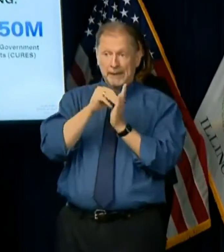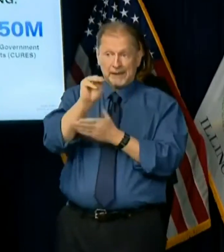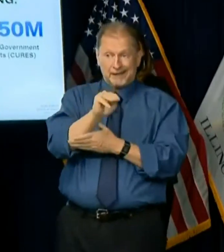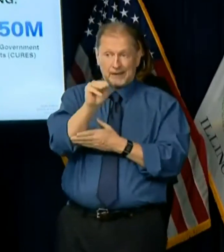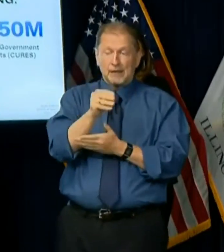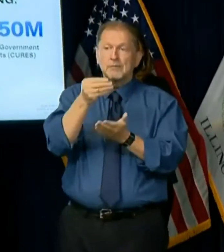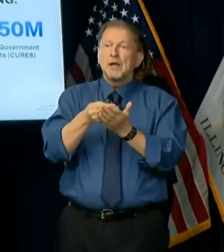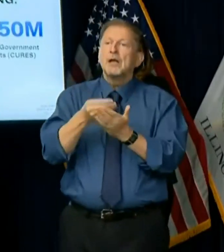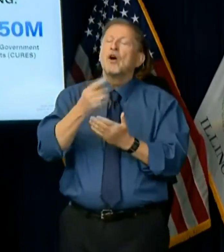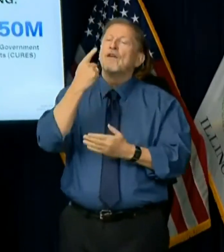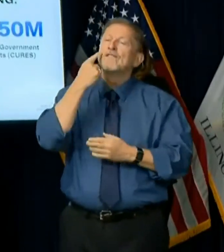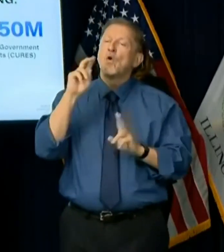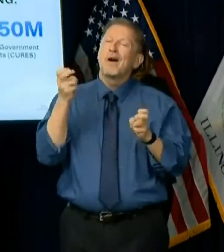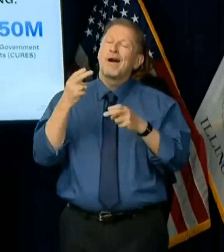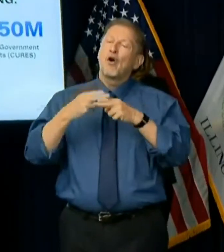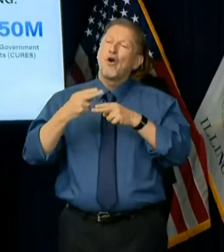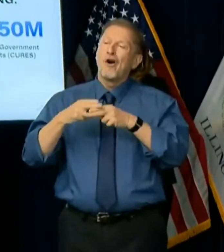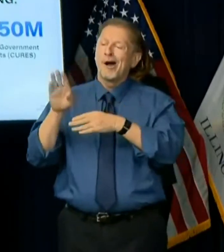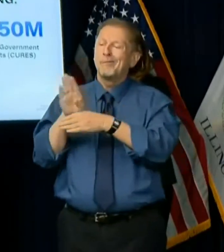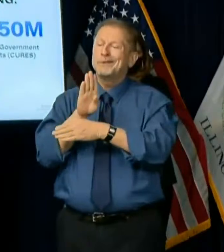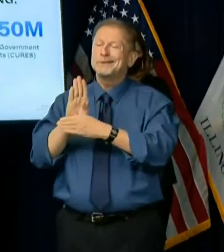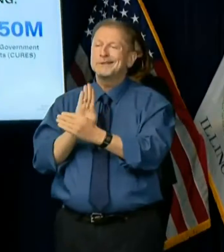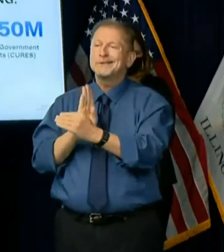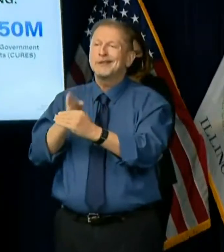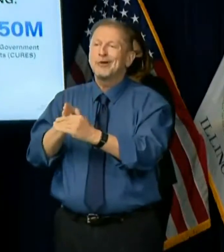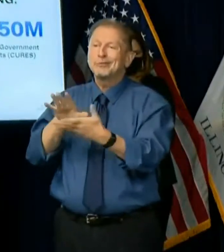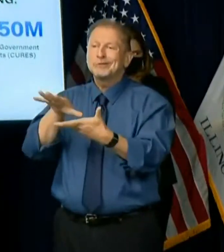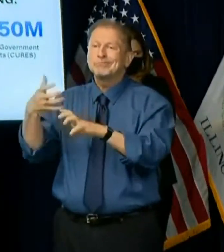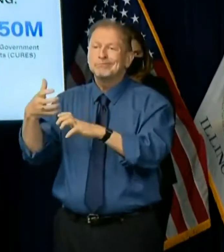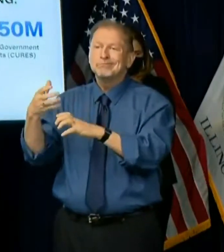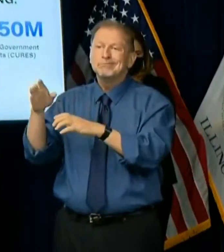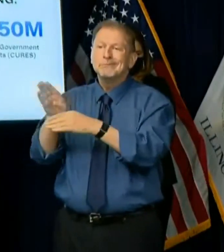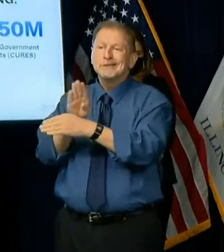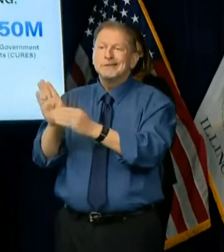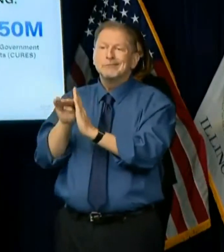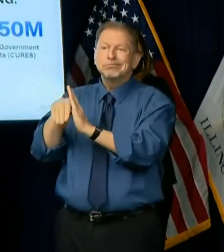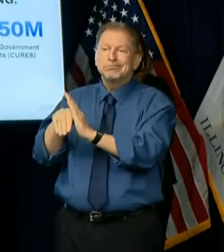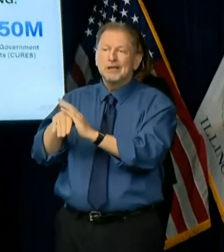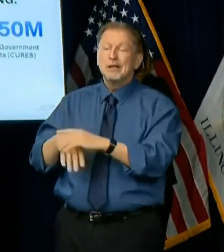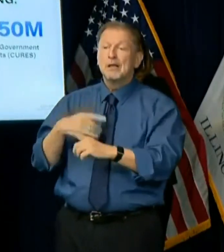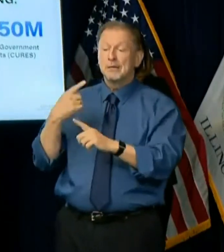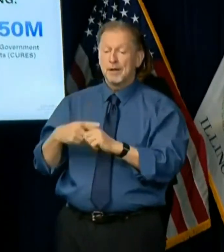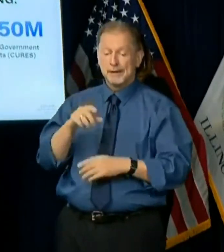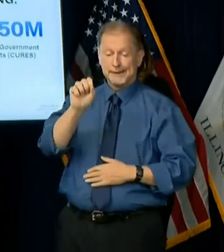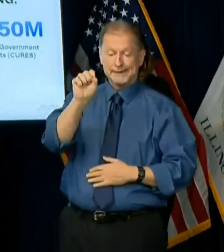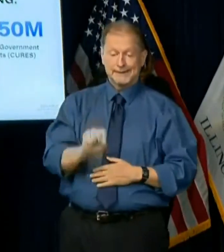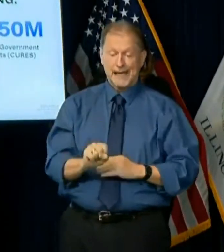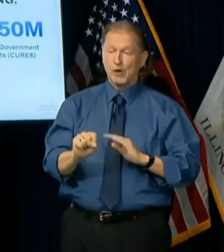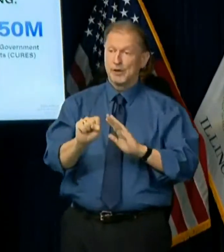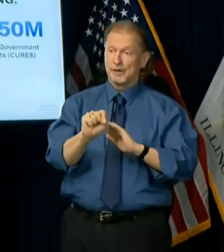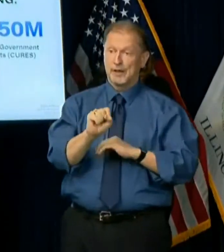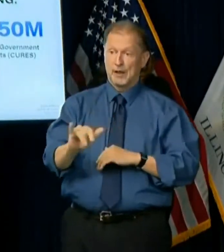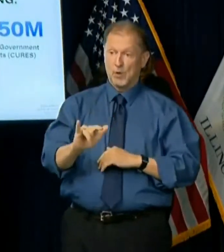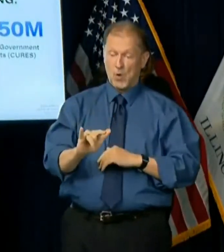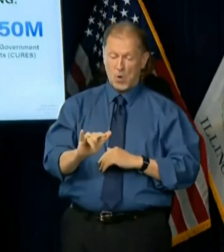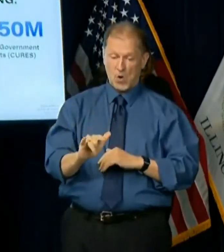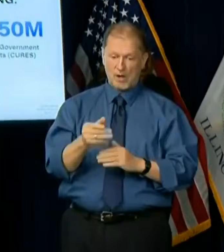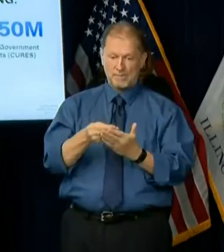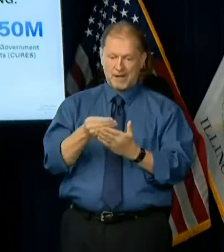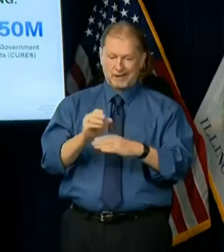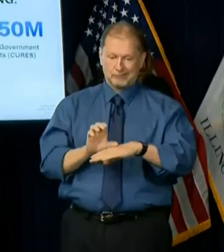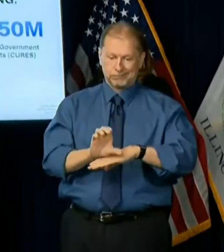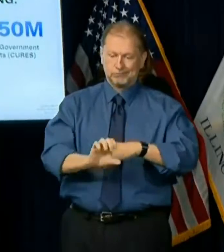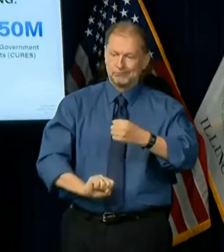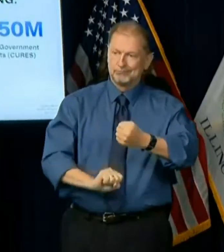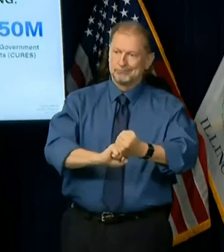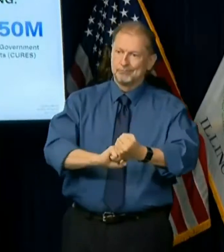business interruption grants, $20 million in downstate small business stabilization grants. That's on top of the